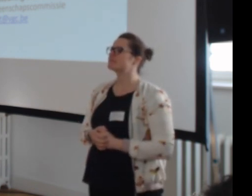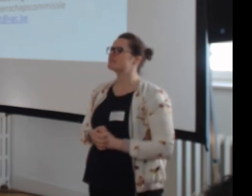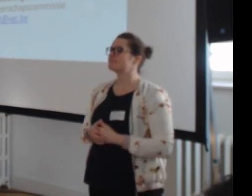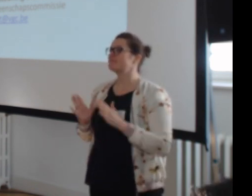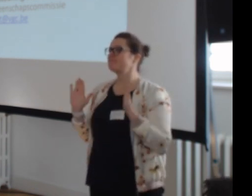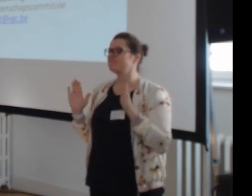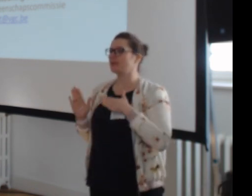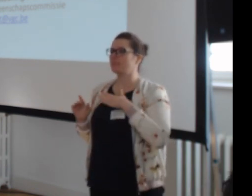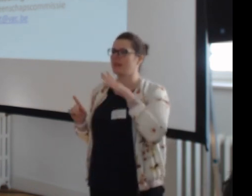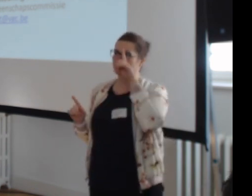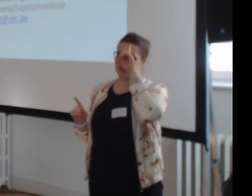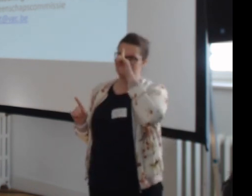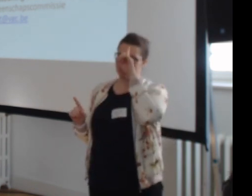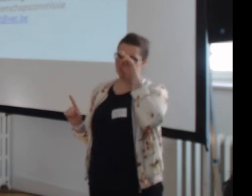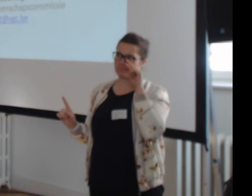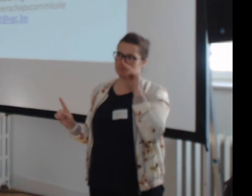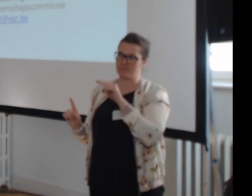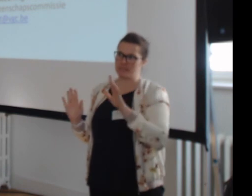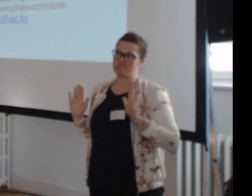Again, that's my opinion.